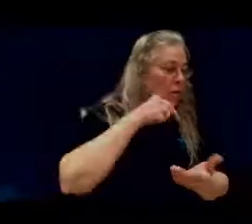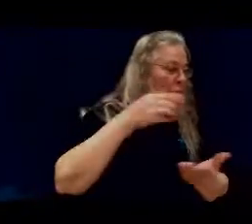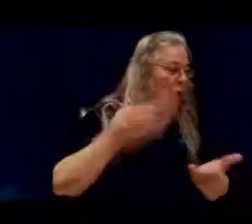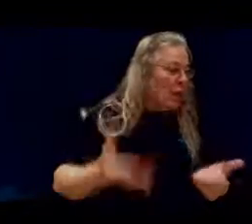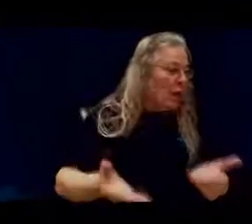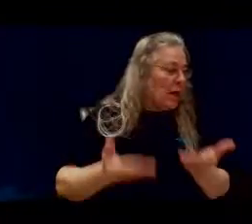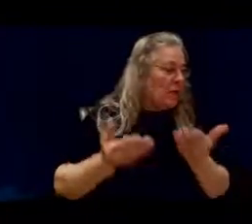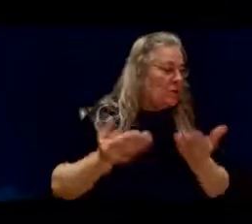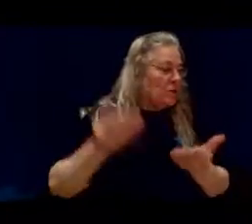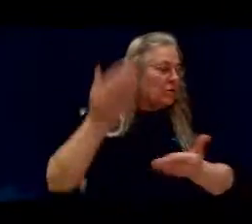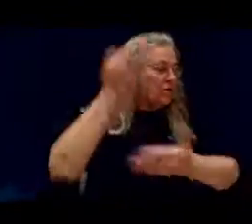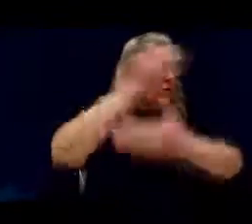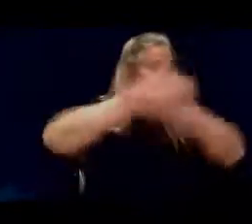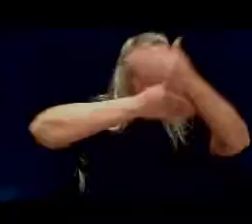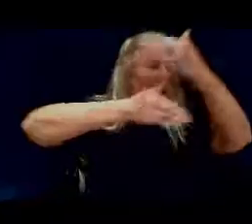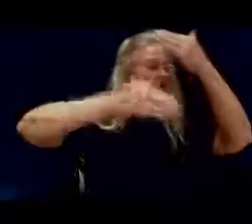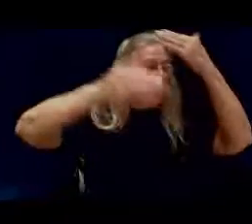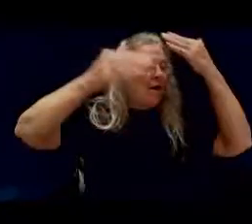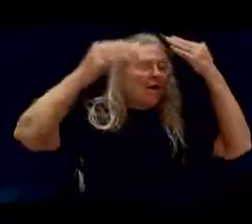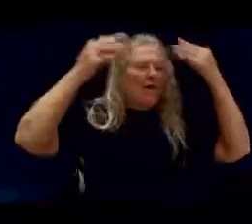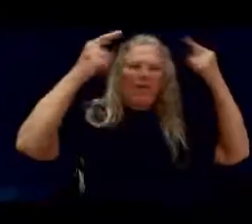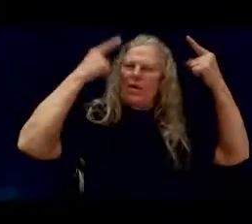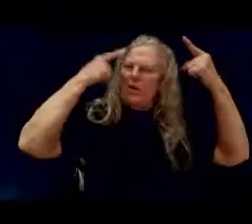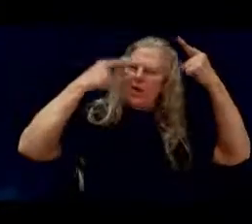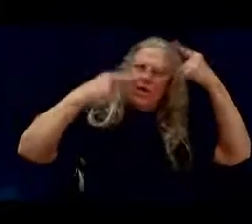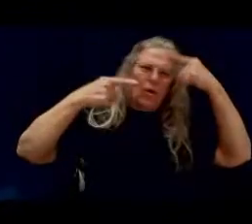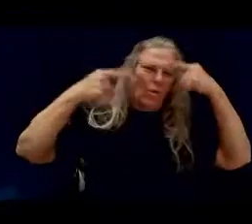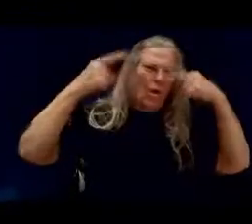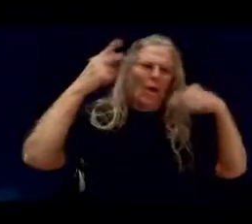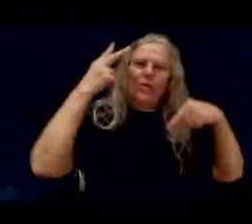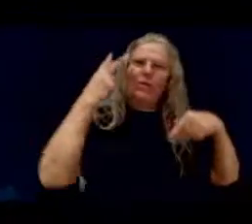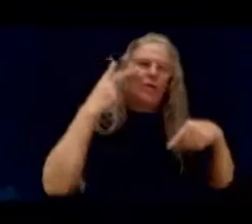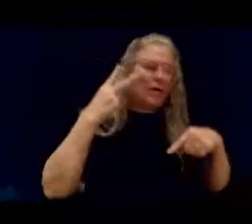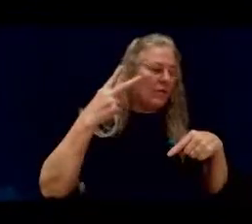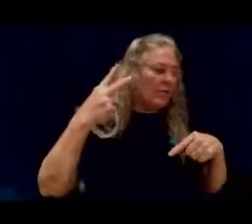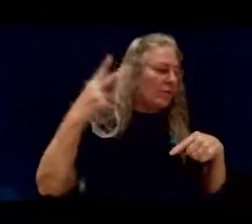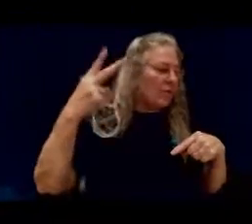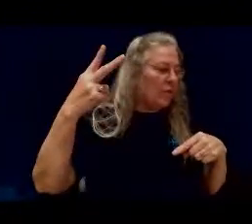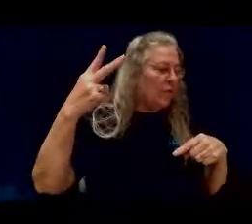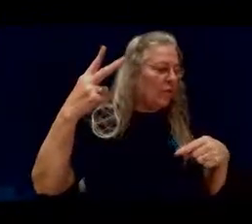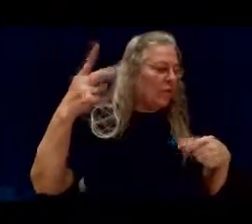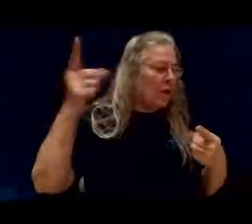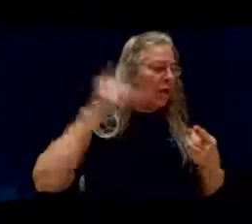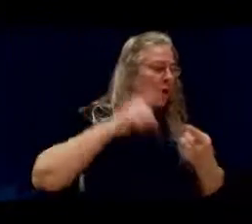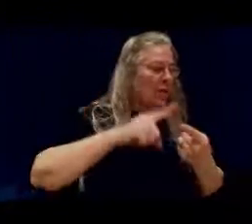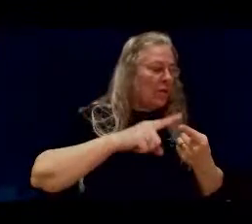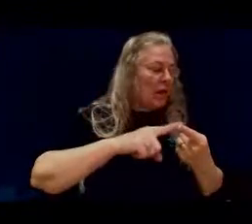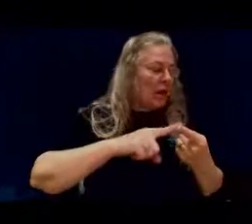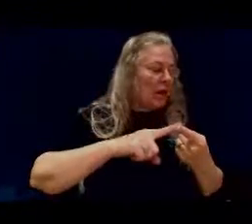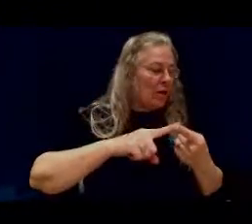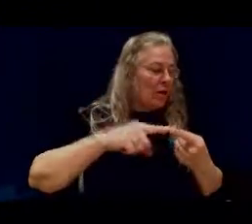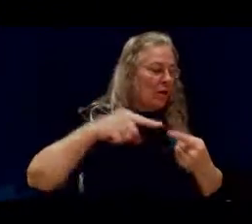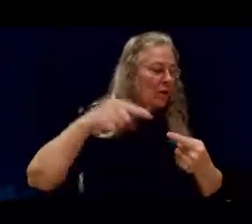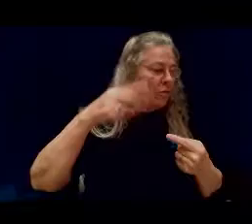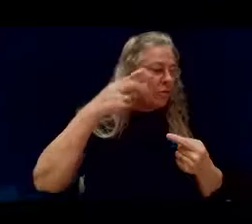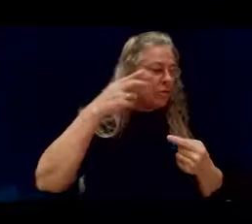who raised to heaven their wandering view, then low